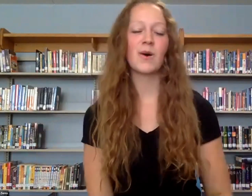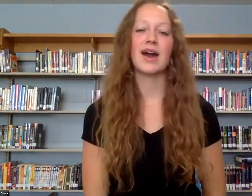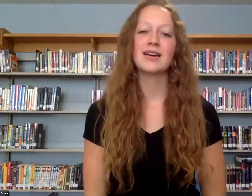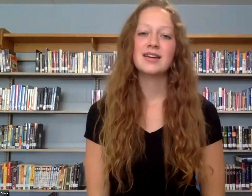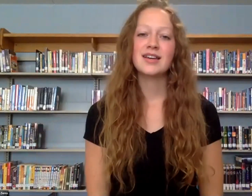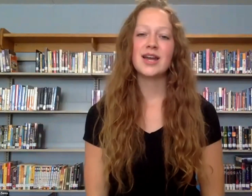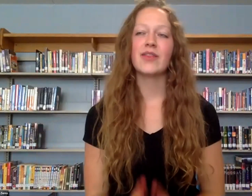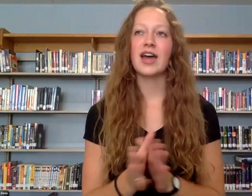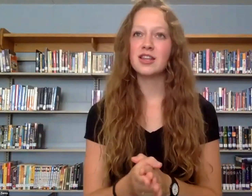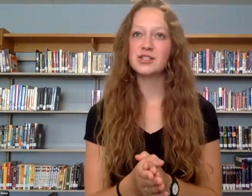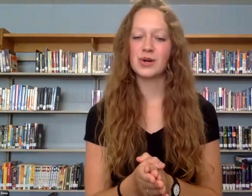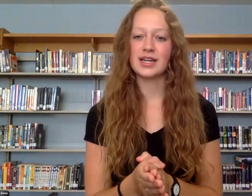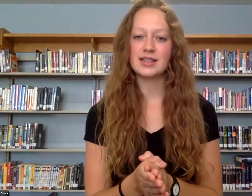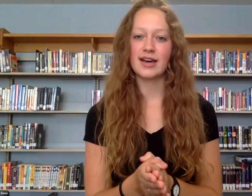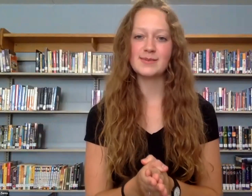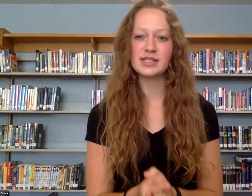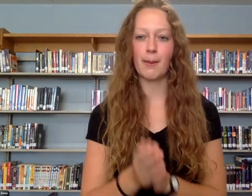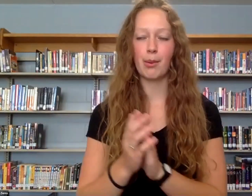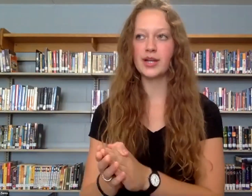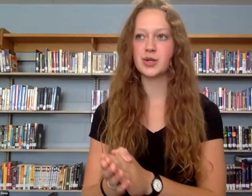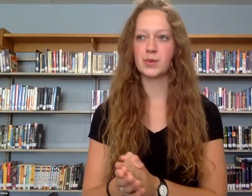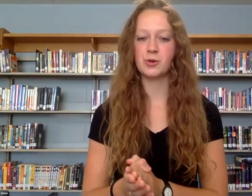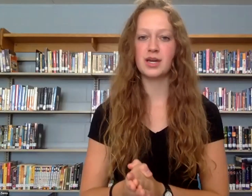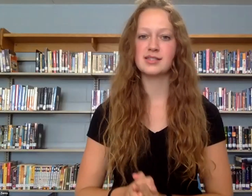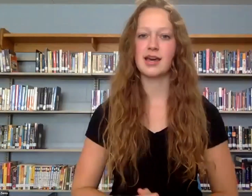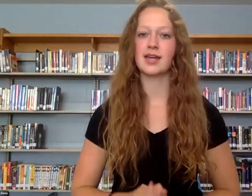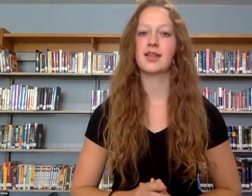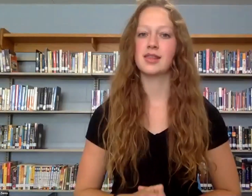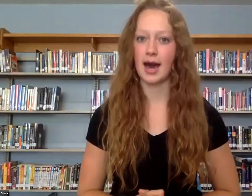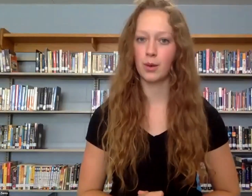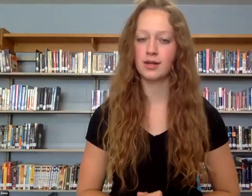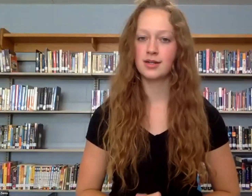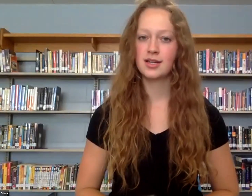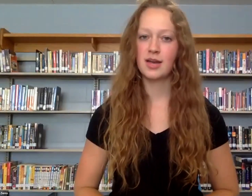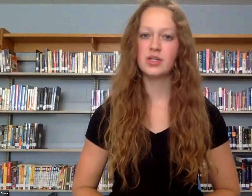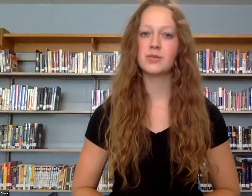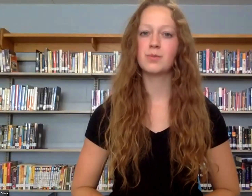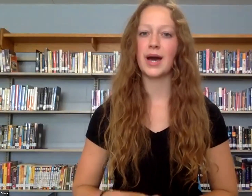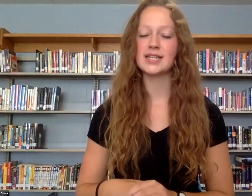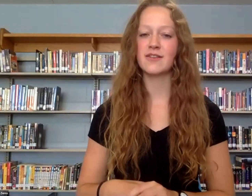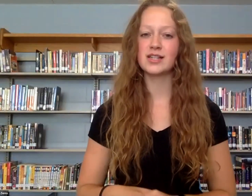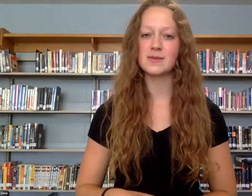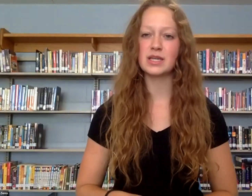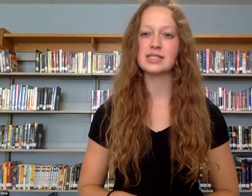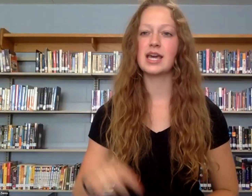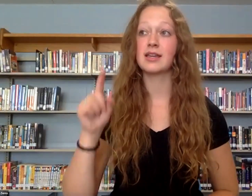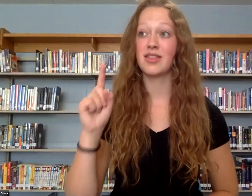Okay. Now at the end of the story, the husband's gonna point to a room and say, that one. And when you're identifying something and saying